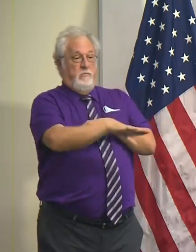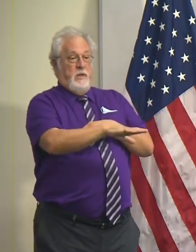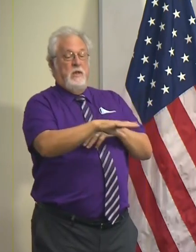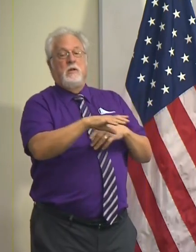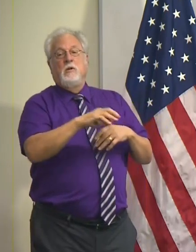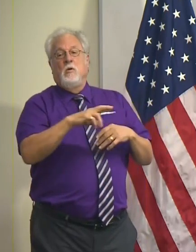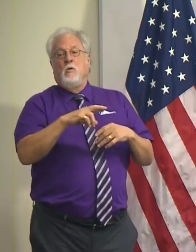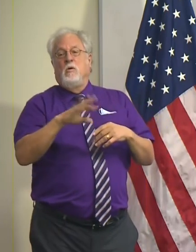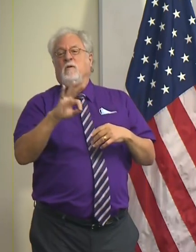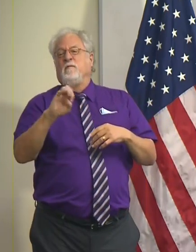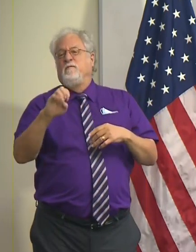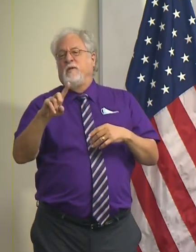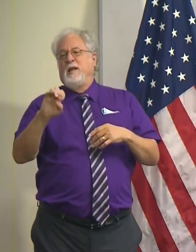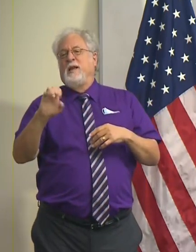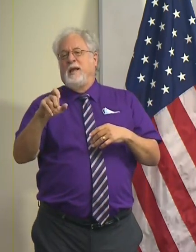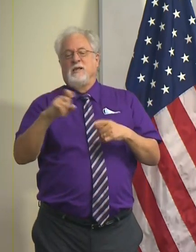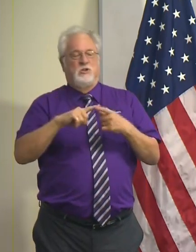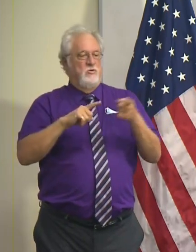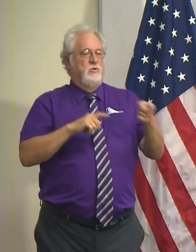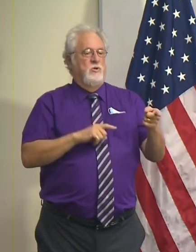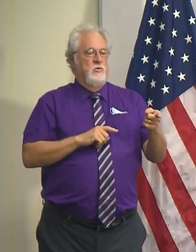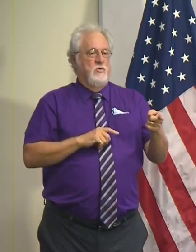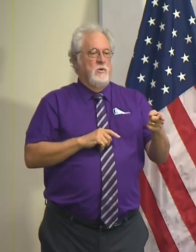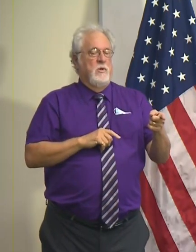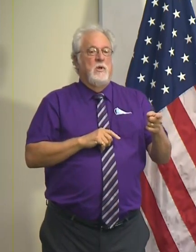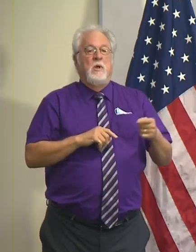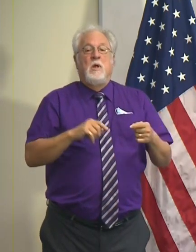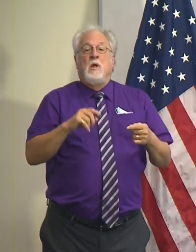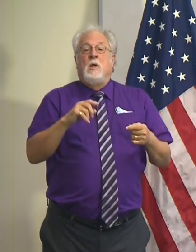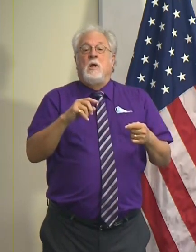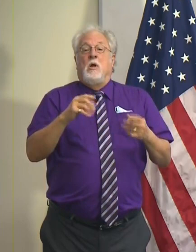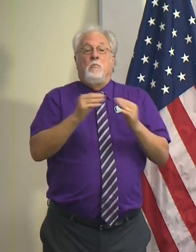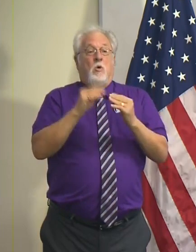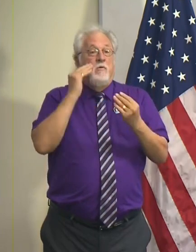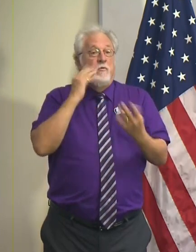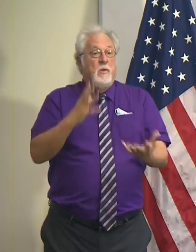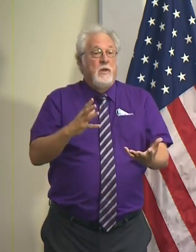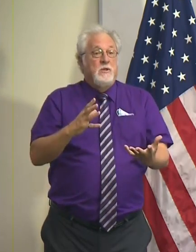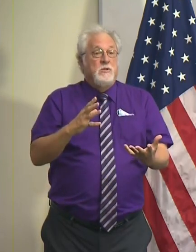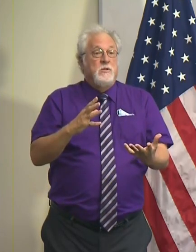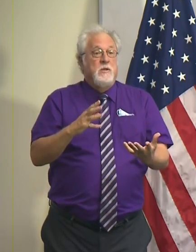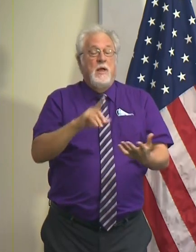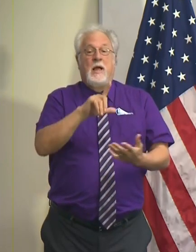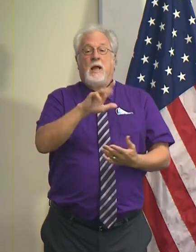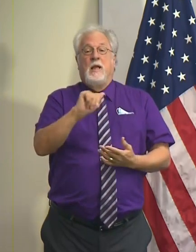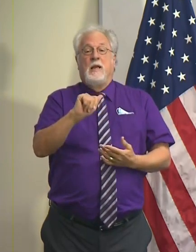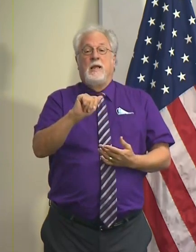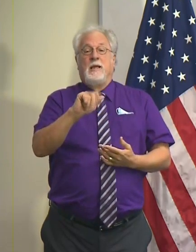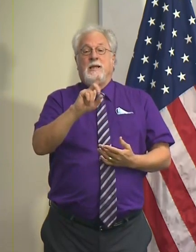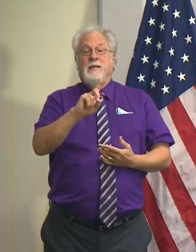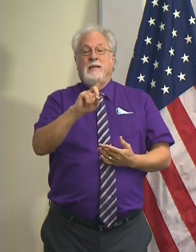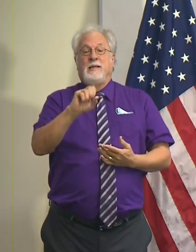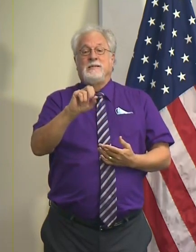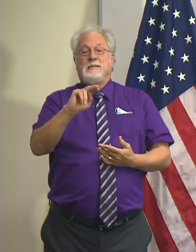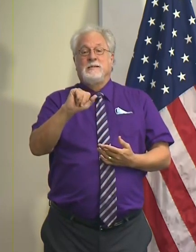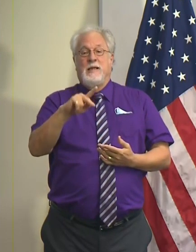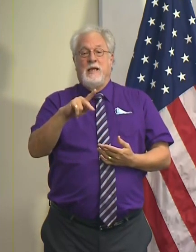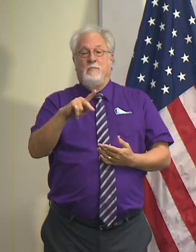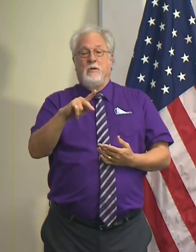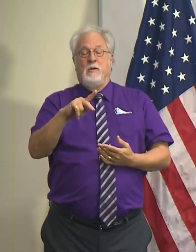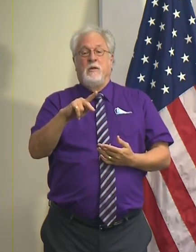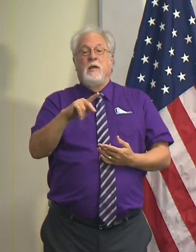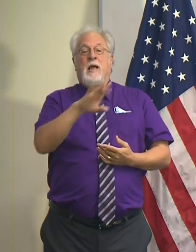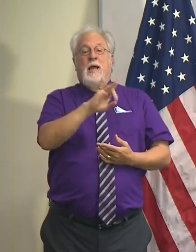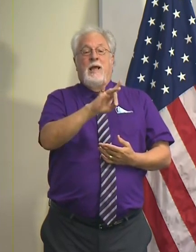sent by FedEx to you. So for more information, text LA DSNAP